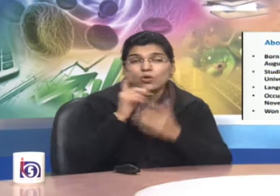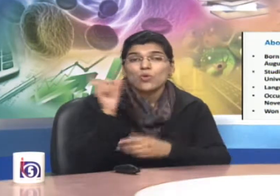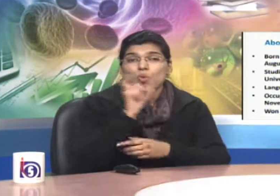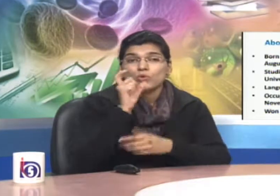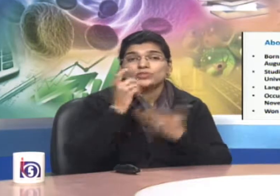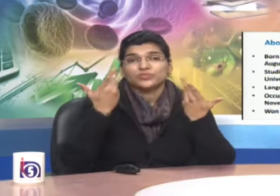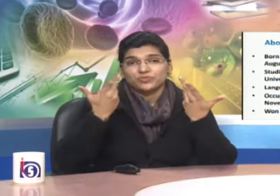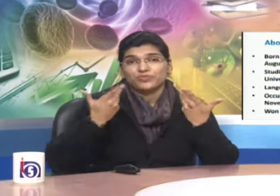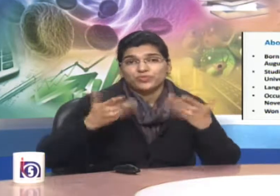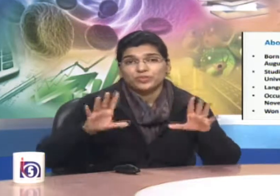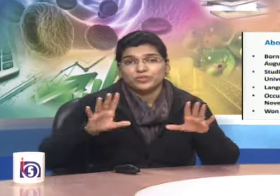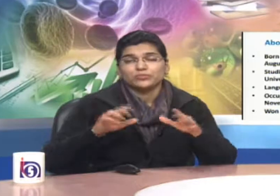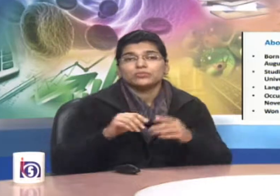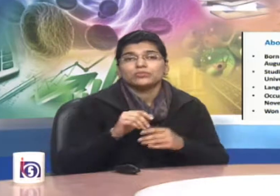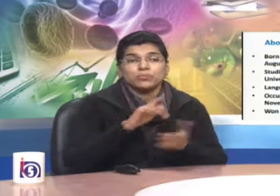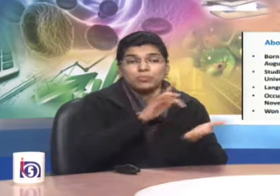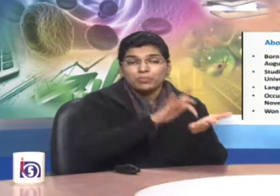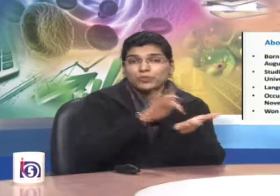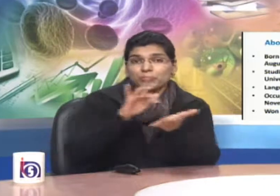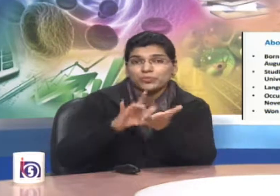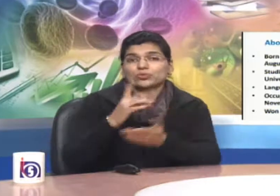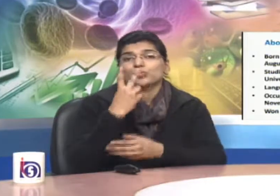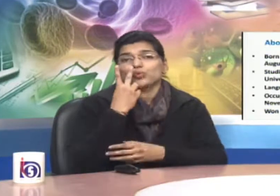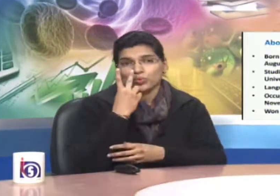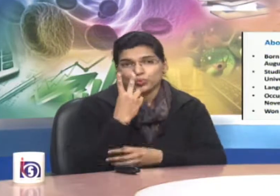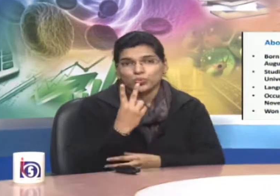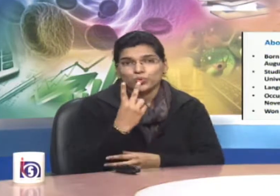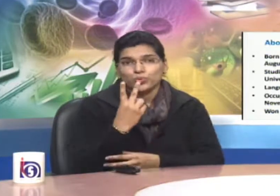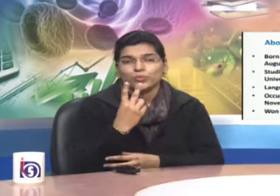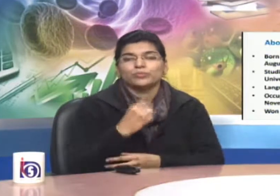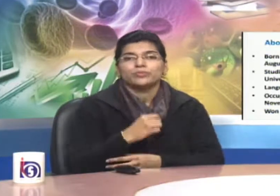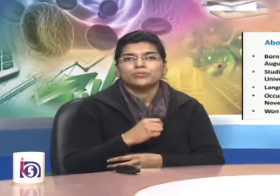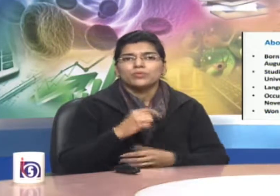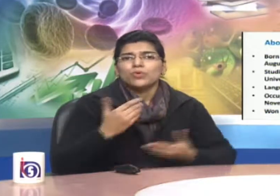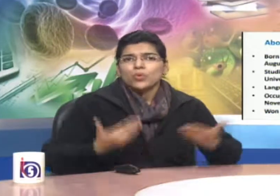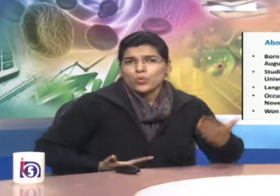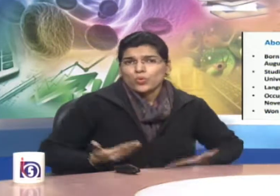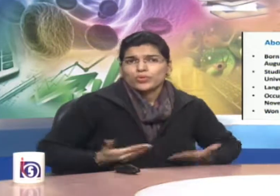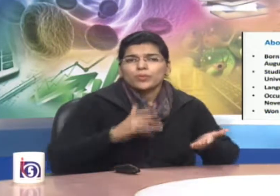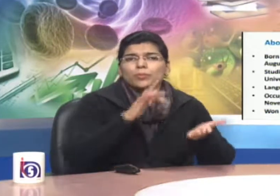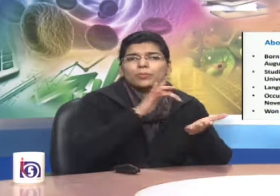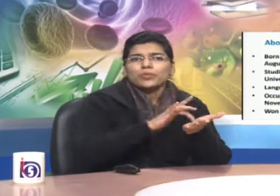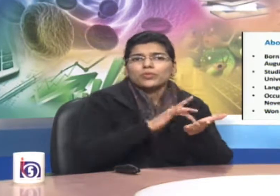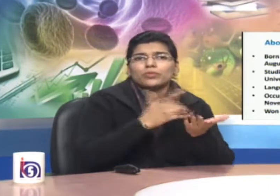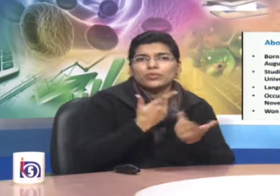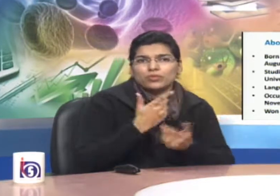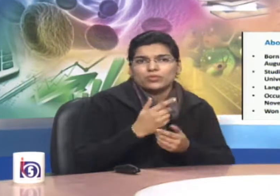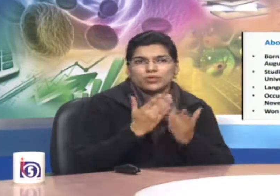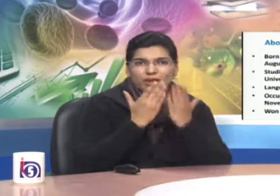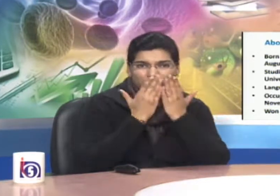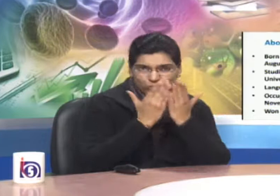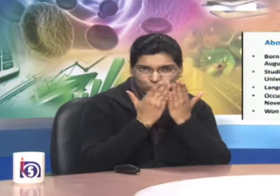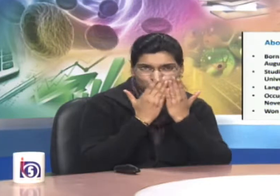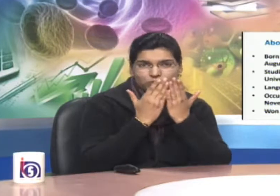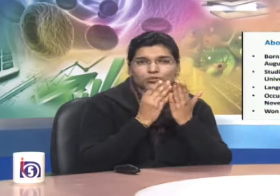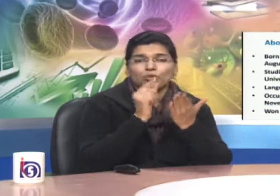Rabindranath Tagore studied in University of Calcutta and